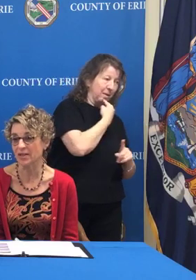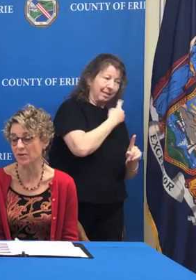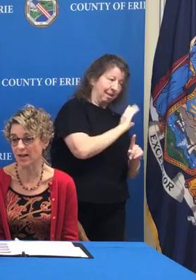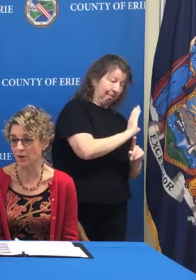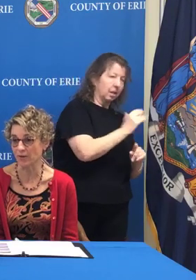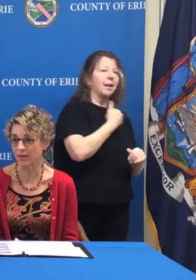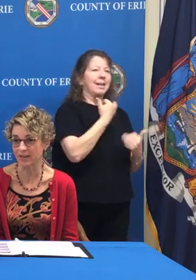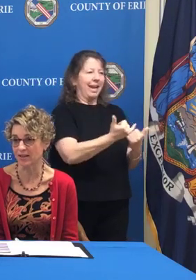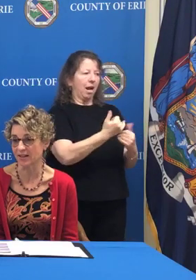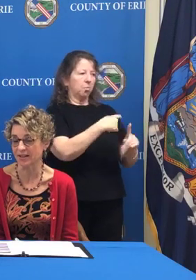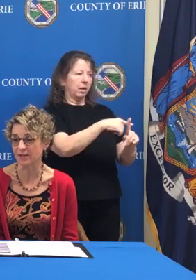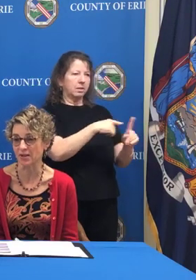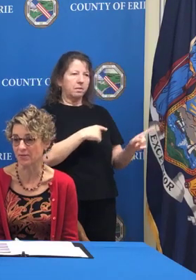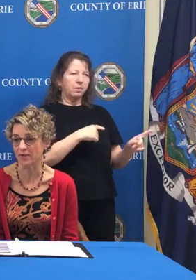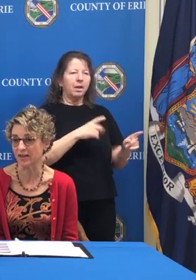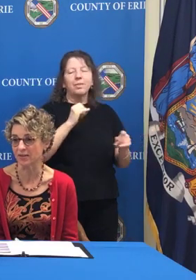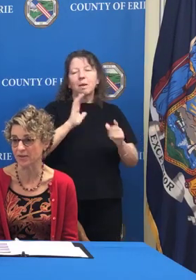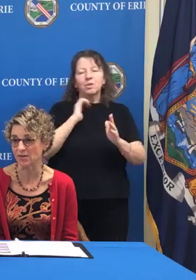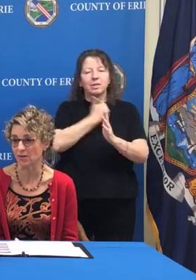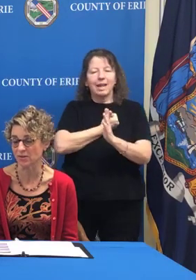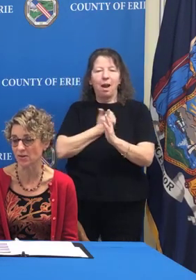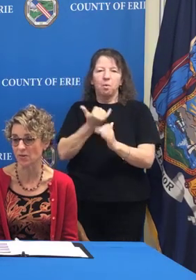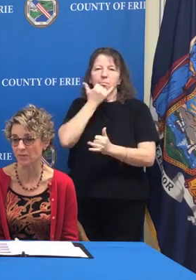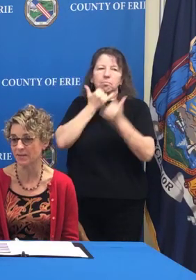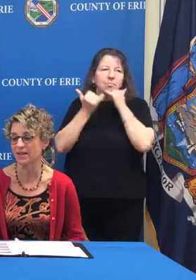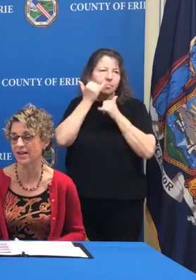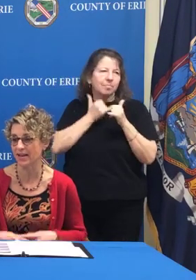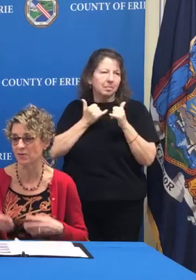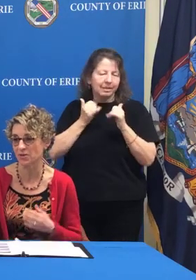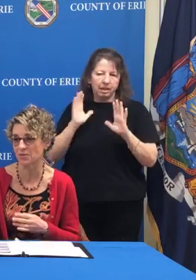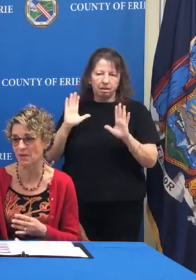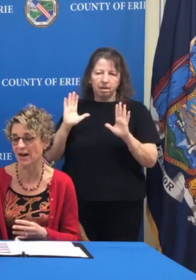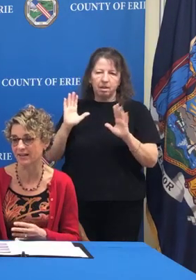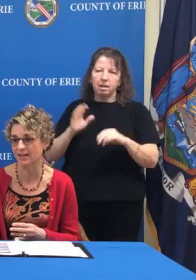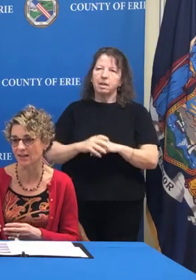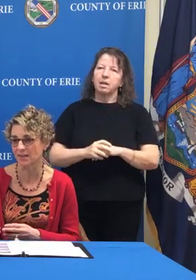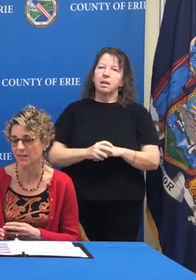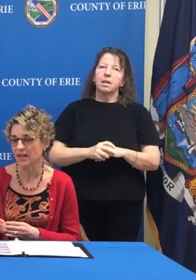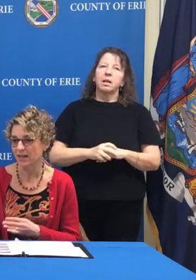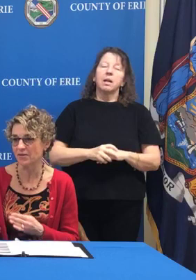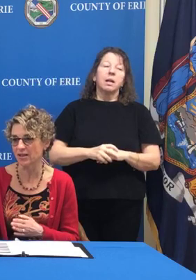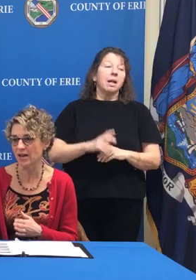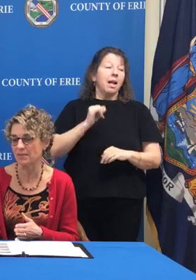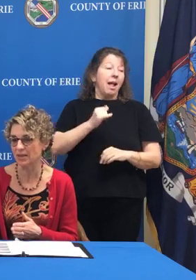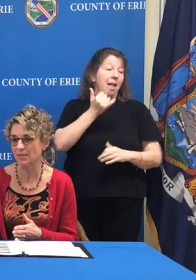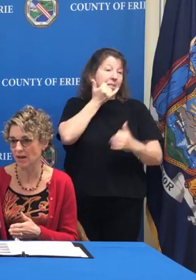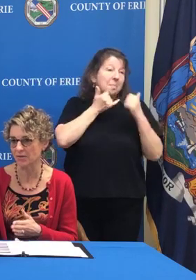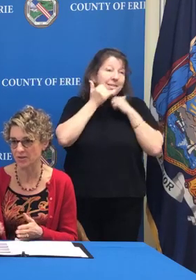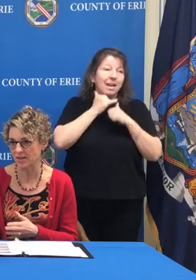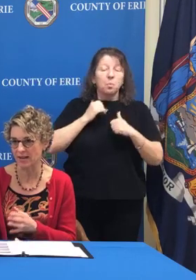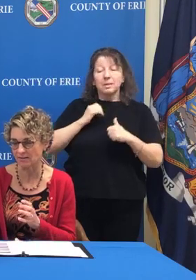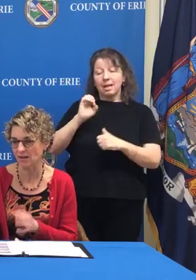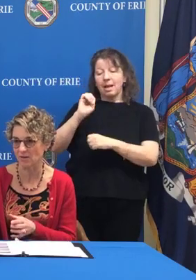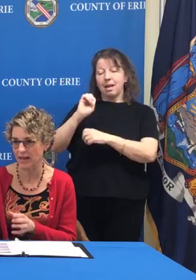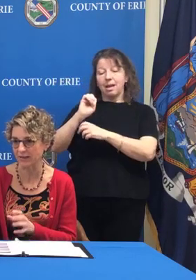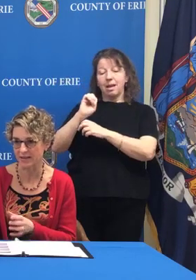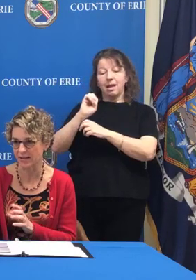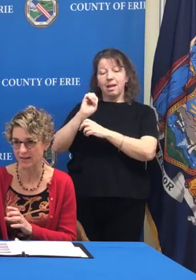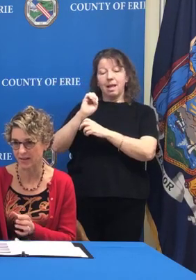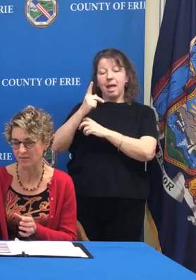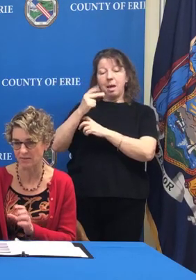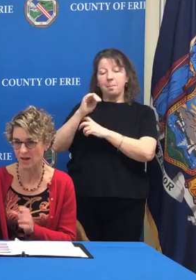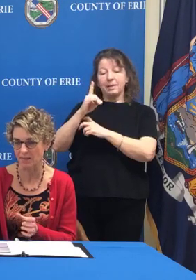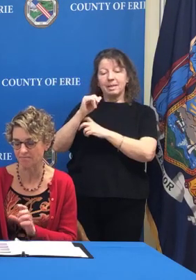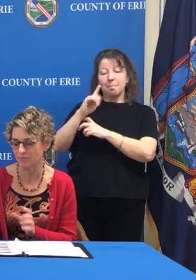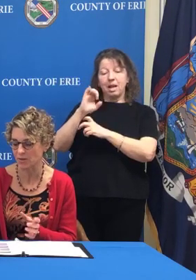an error in reading the result. So I mean, and that was by the the epidemiologist had a line list,